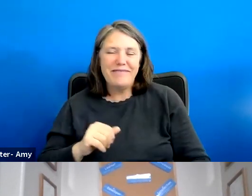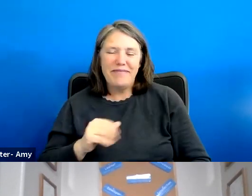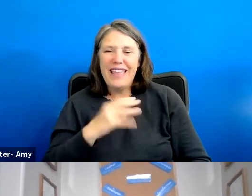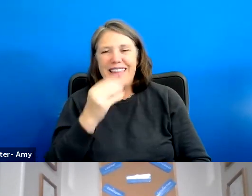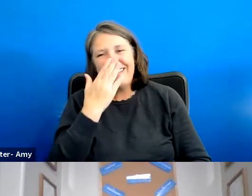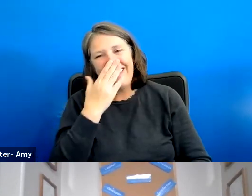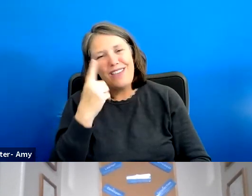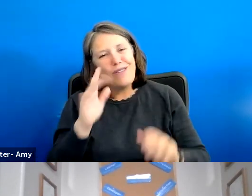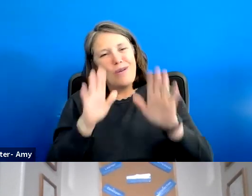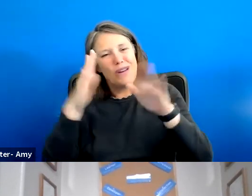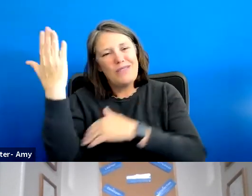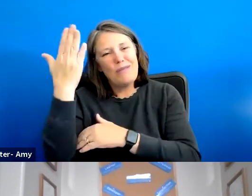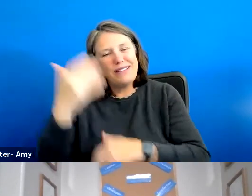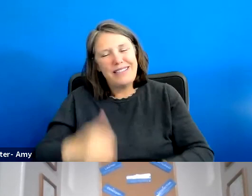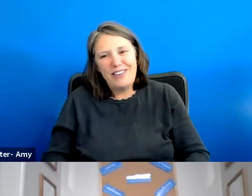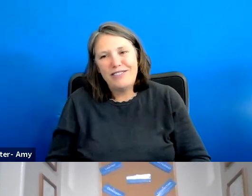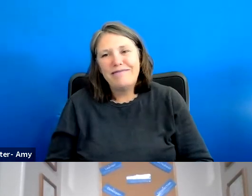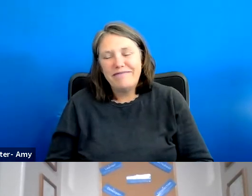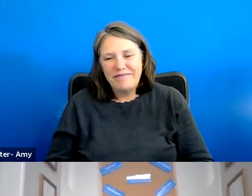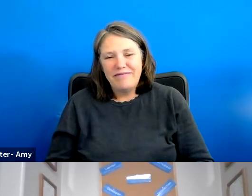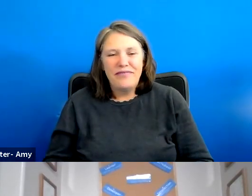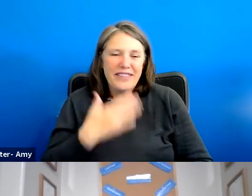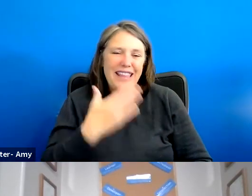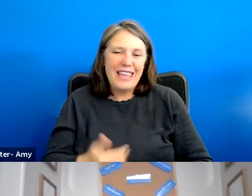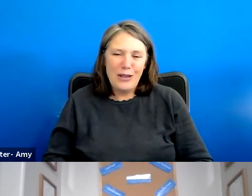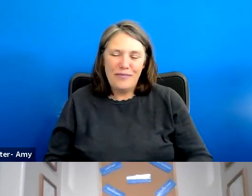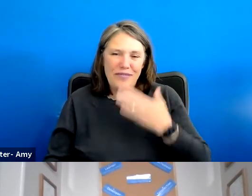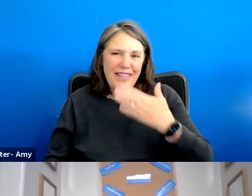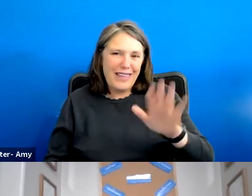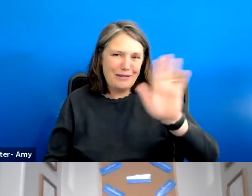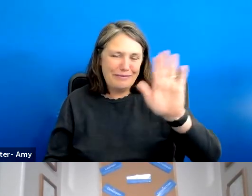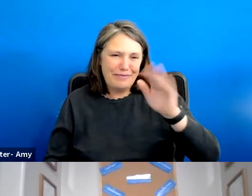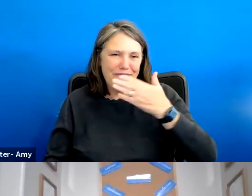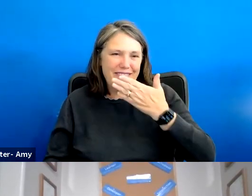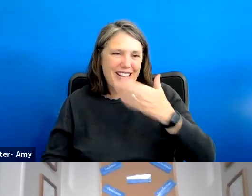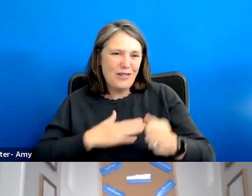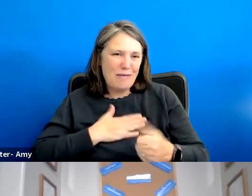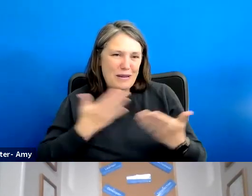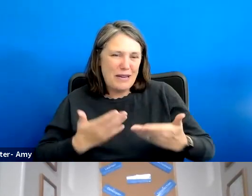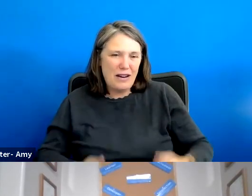thanks for a wonderful presentation. Thank you. Thank you, everyone. Thank you, everyone. So glad to be here.